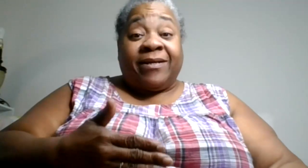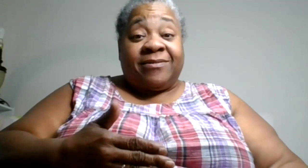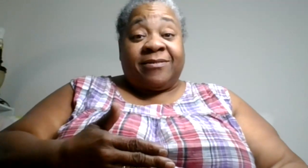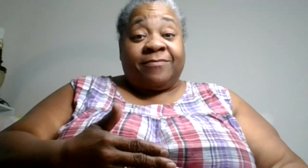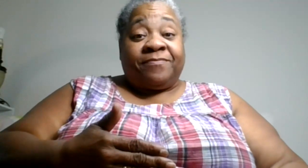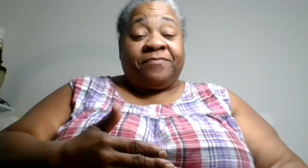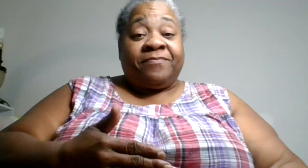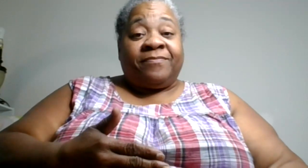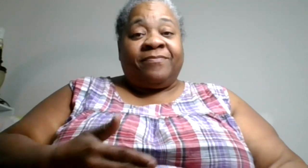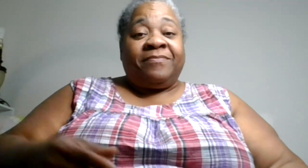front.